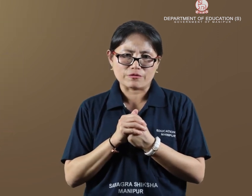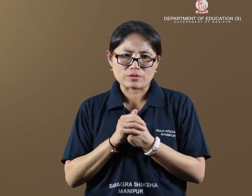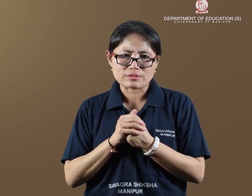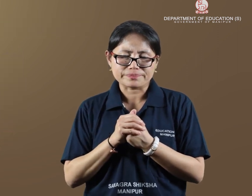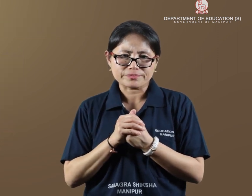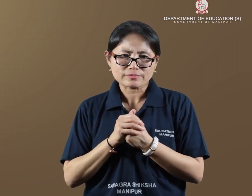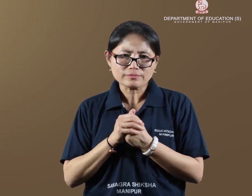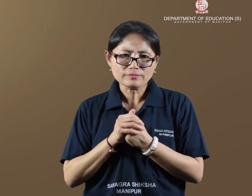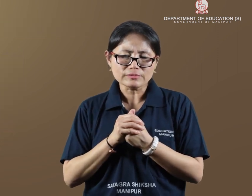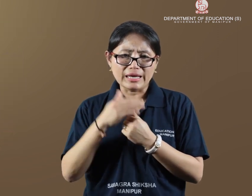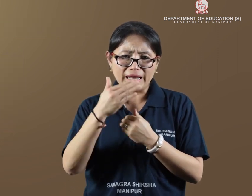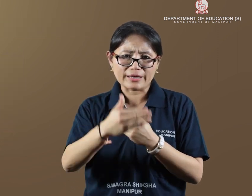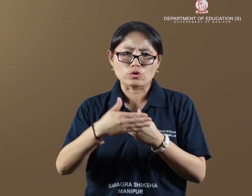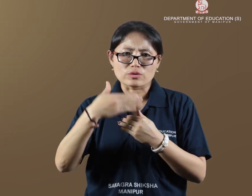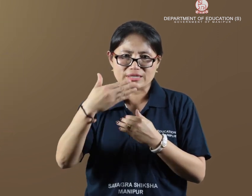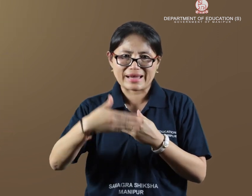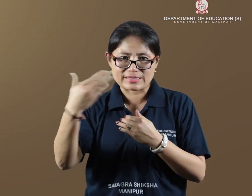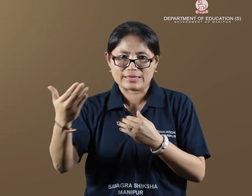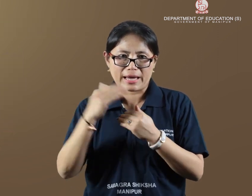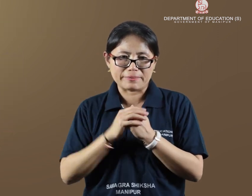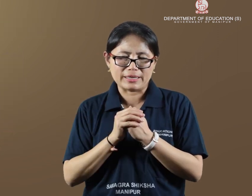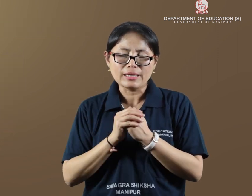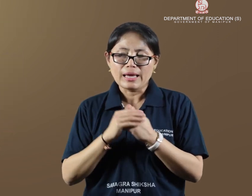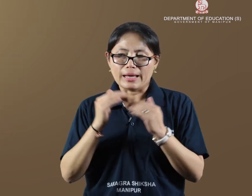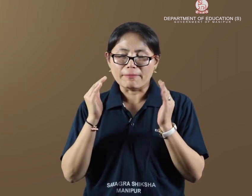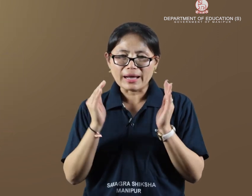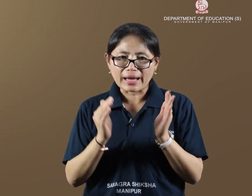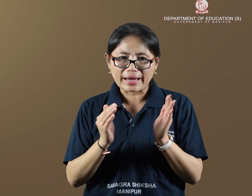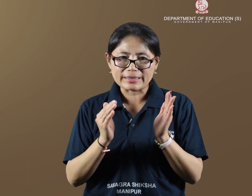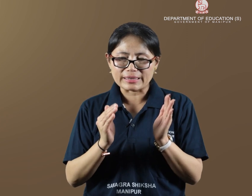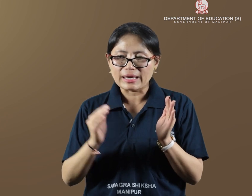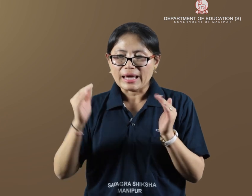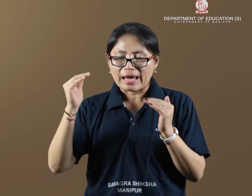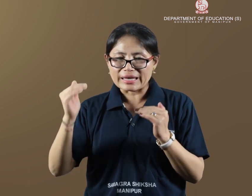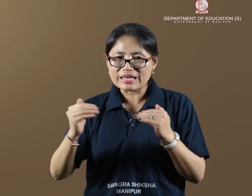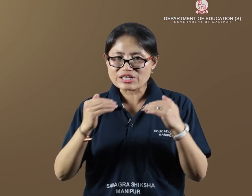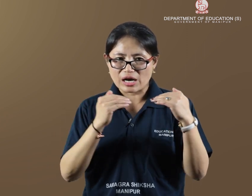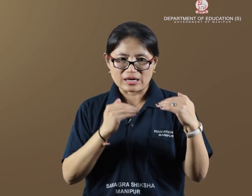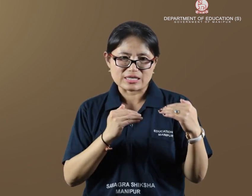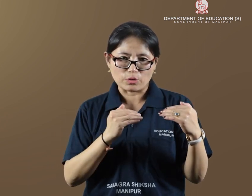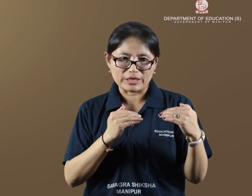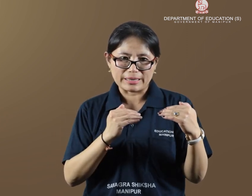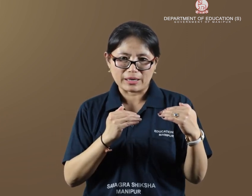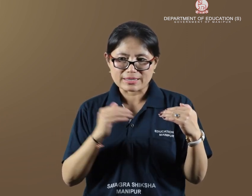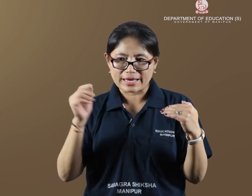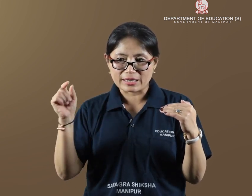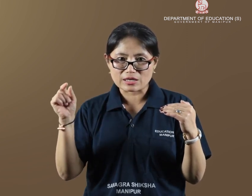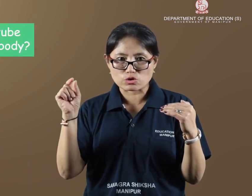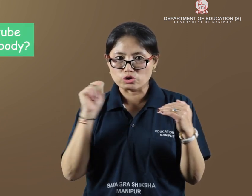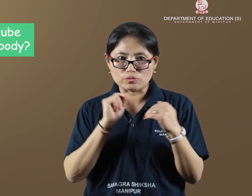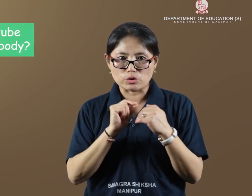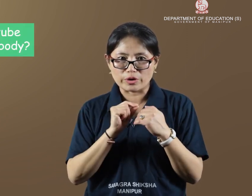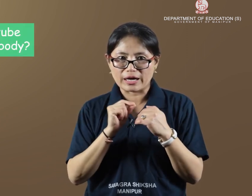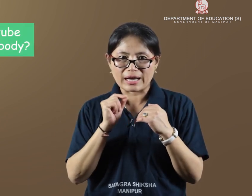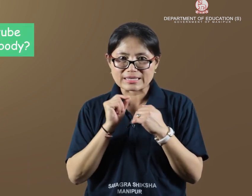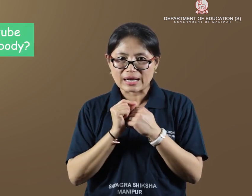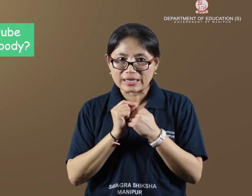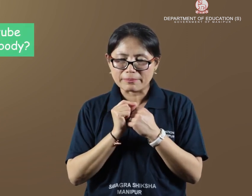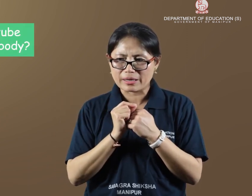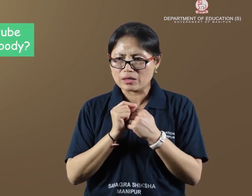force electrostatic hybani and the mana hire the any charge body ama sai nang straw tube to noina angang sin hangyam bai kai no